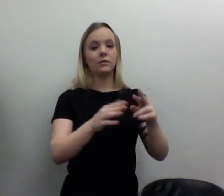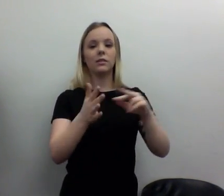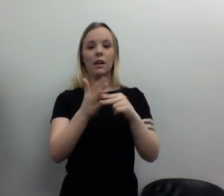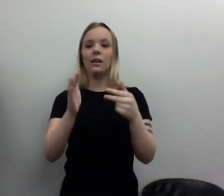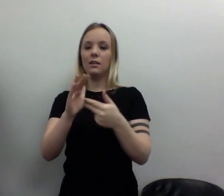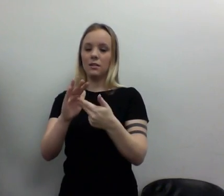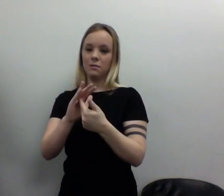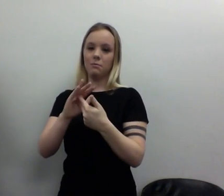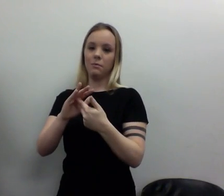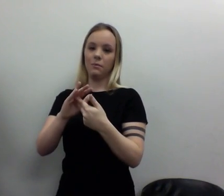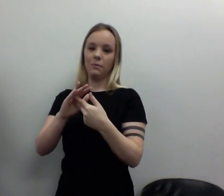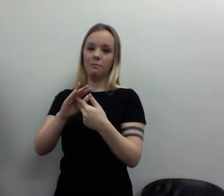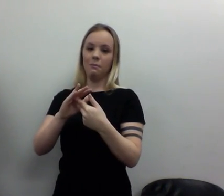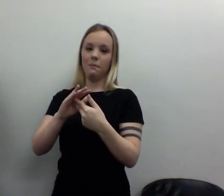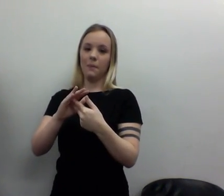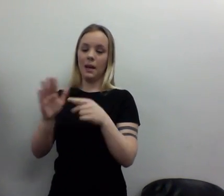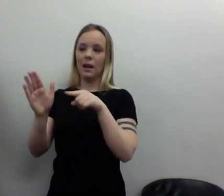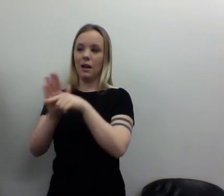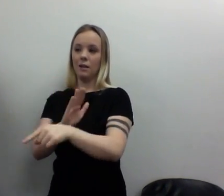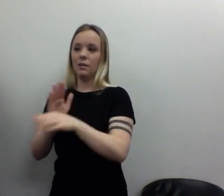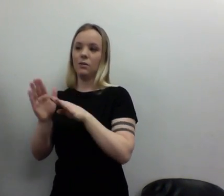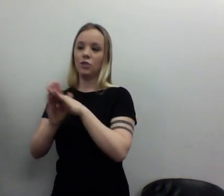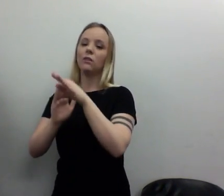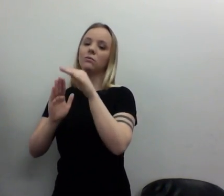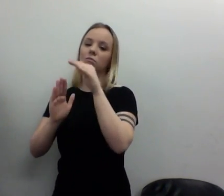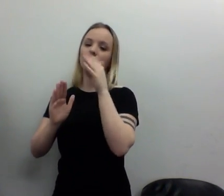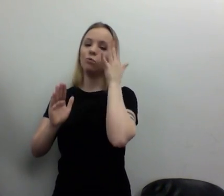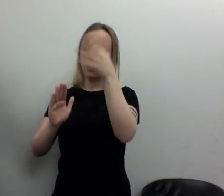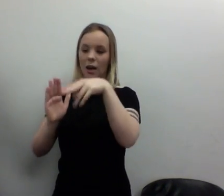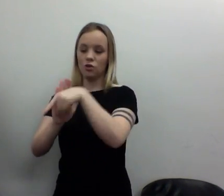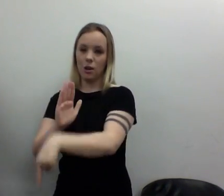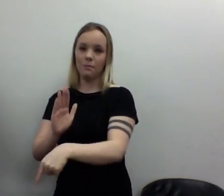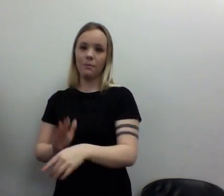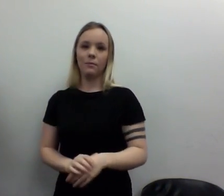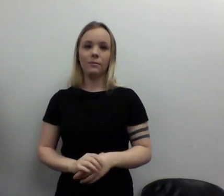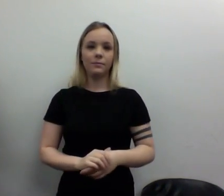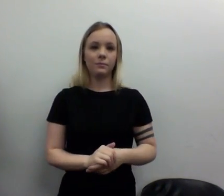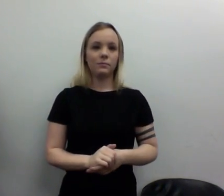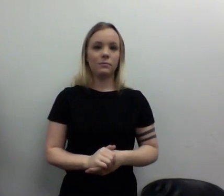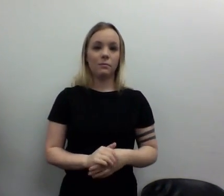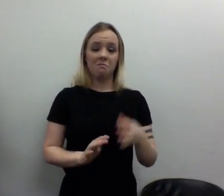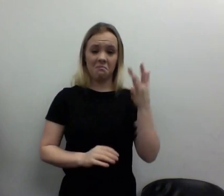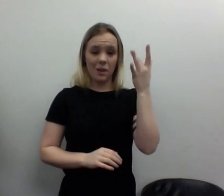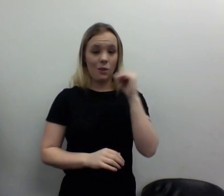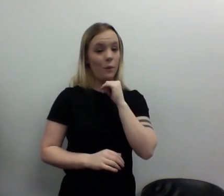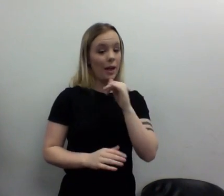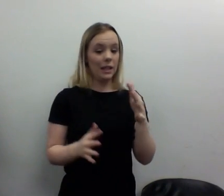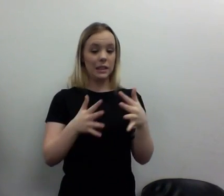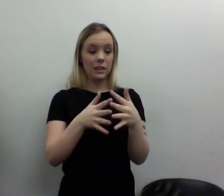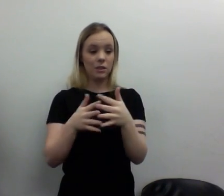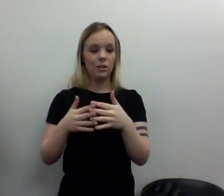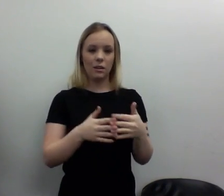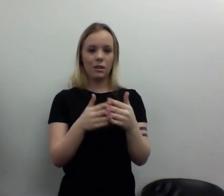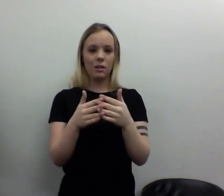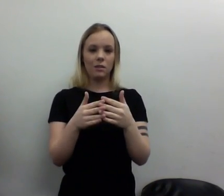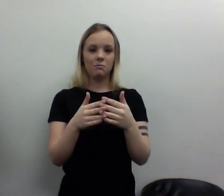of guns and a black male street culture. So why doesn't the United States do something about guns? This has